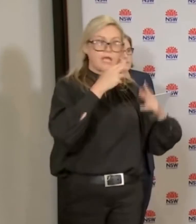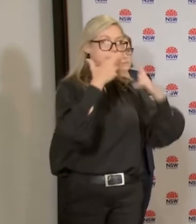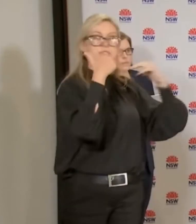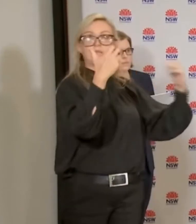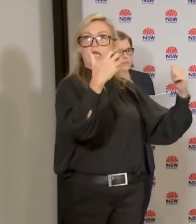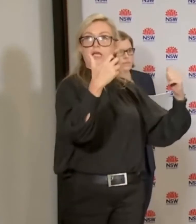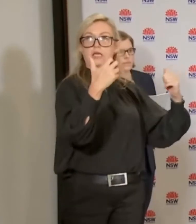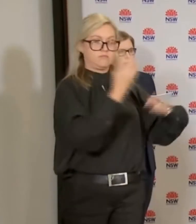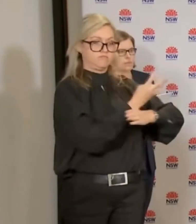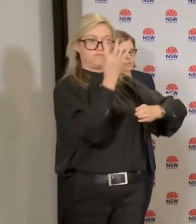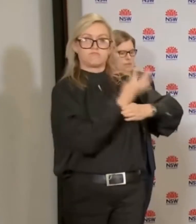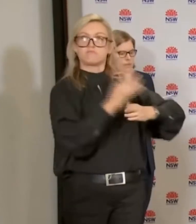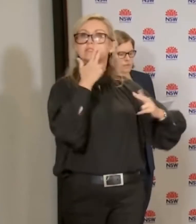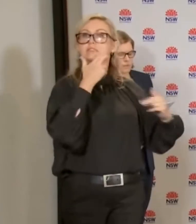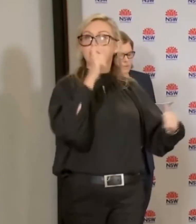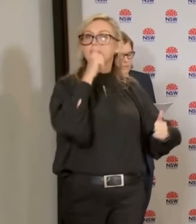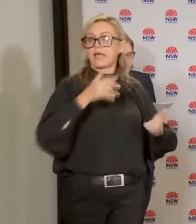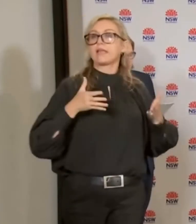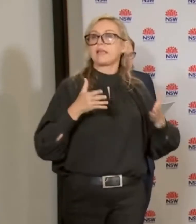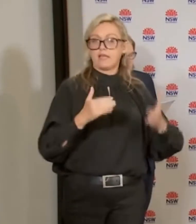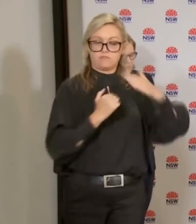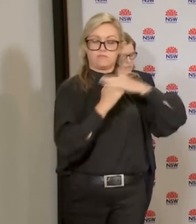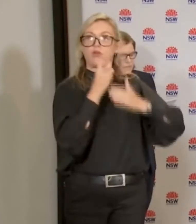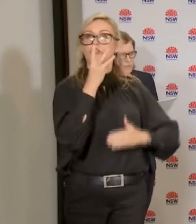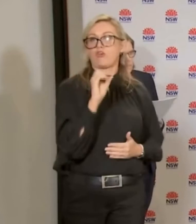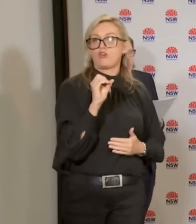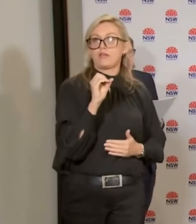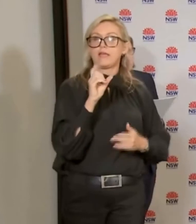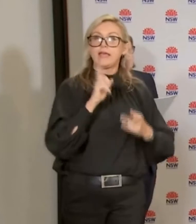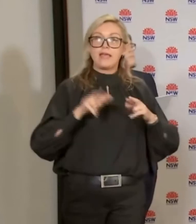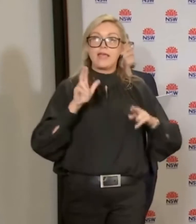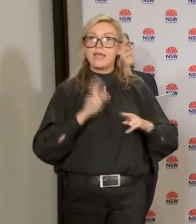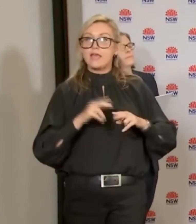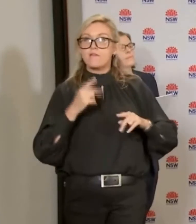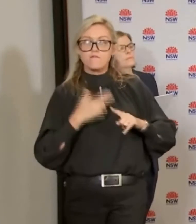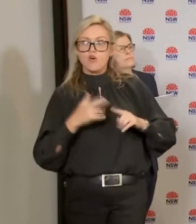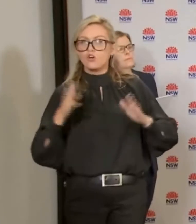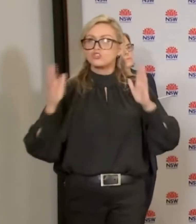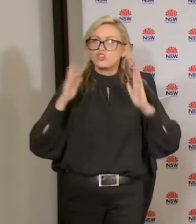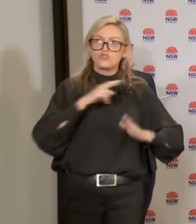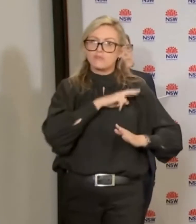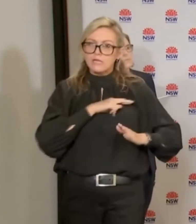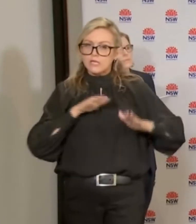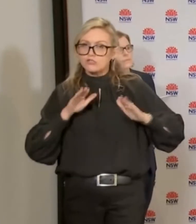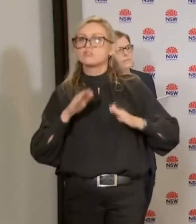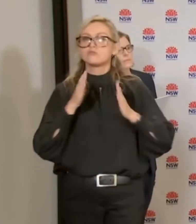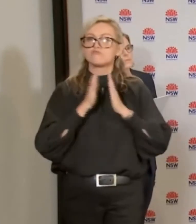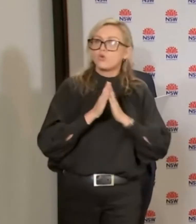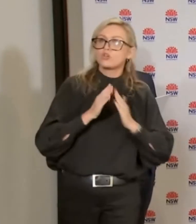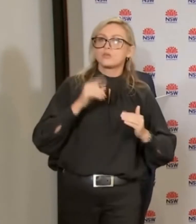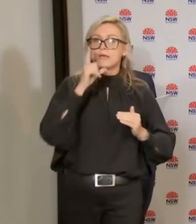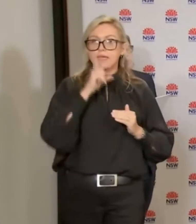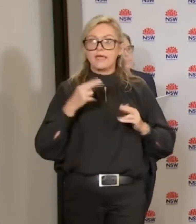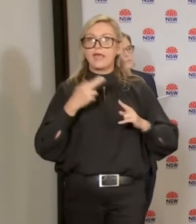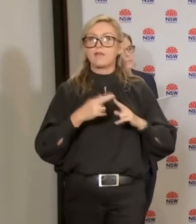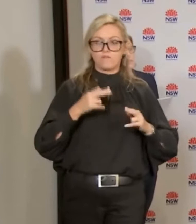30 people performing or singing. And if congregations want to sing, everybody will have to wear a mask, and they'll have to go back